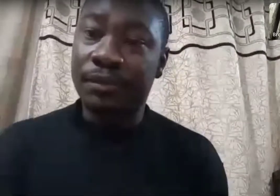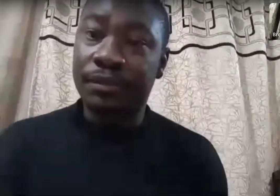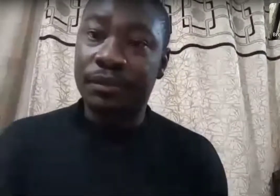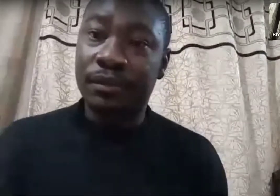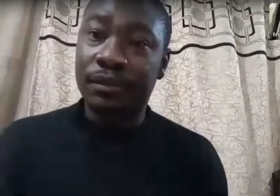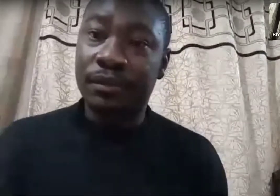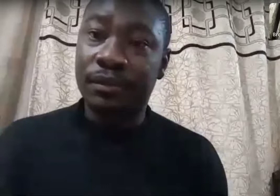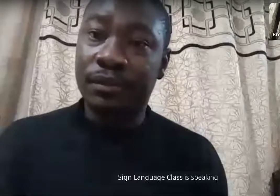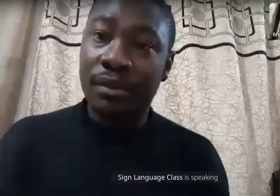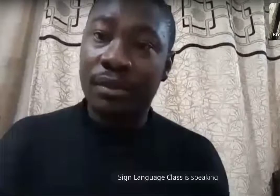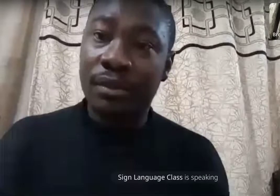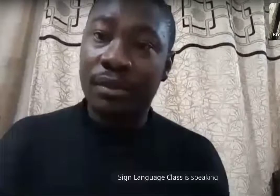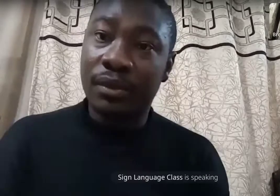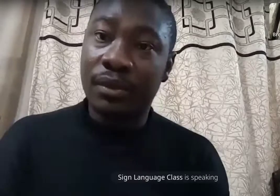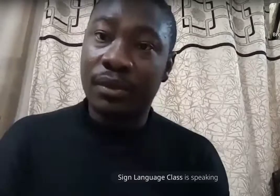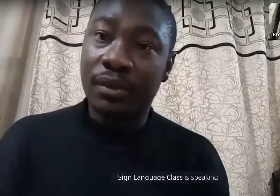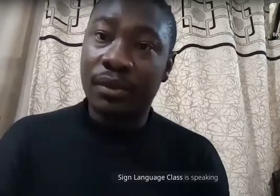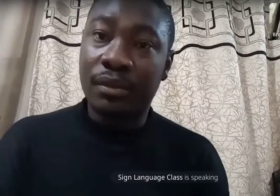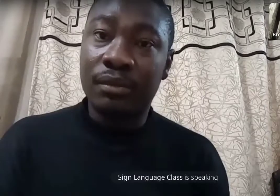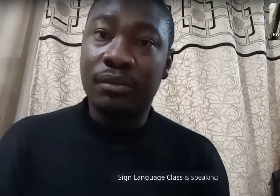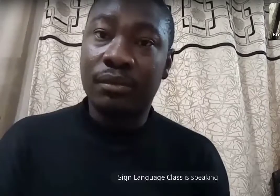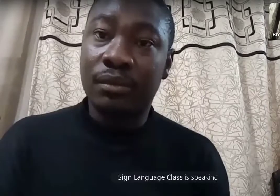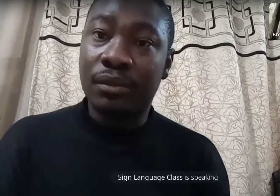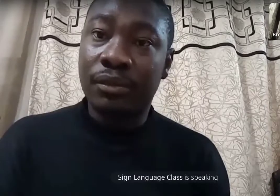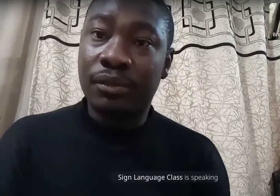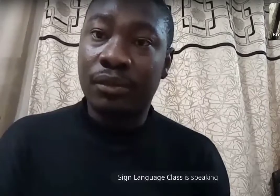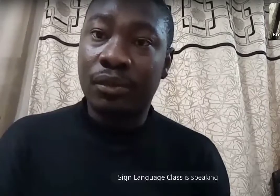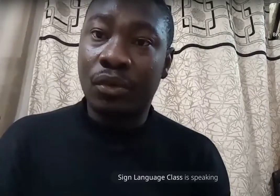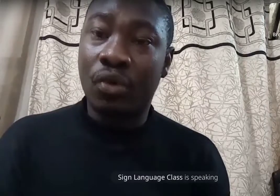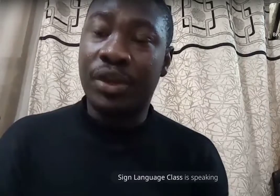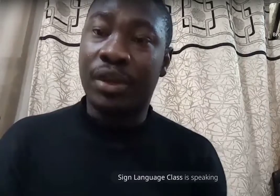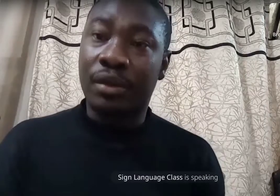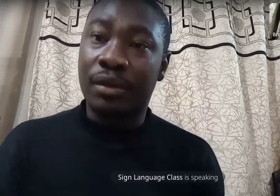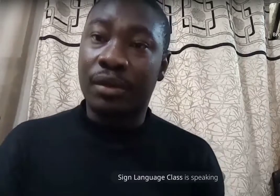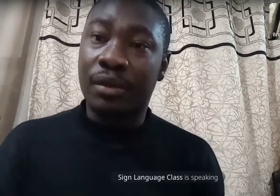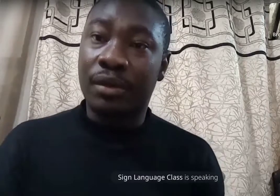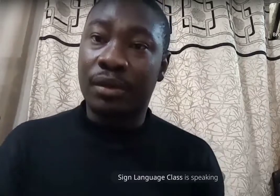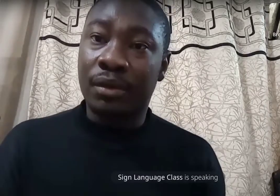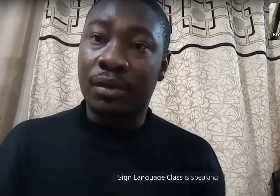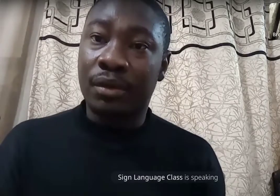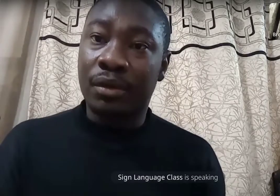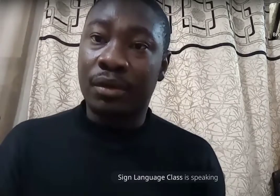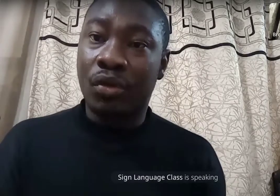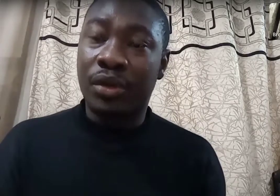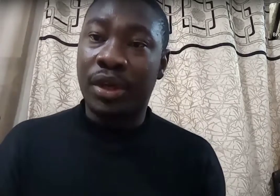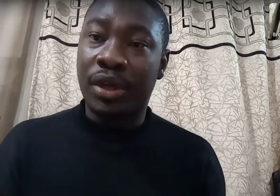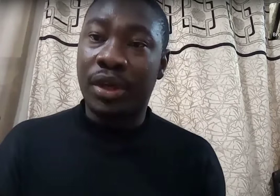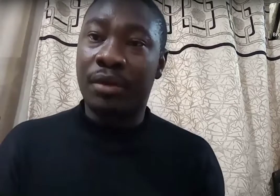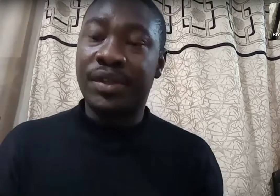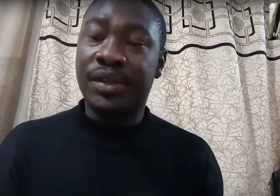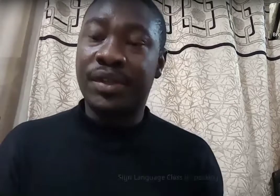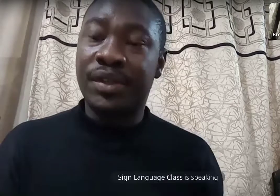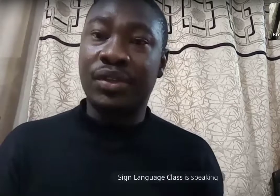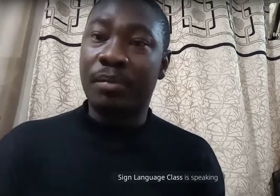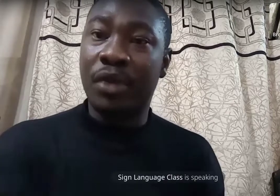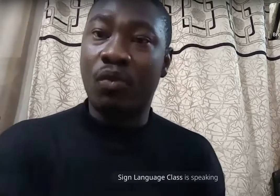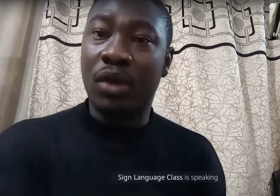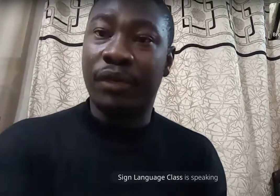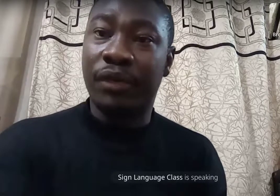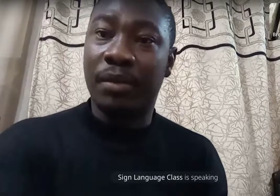people are here from my end. I can see them. Okay, please just help me pick one of them and then let us see